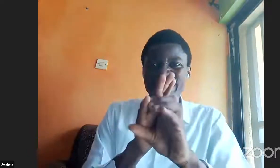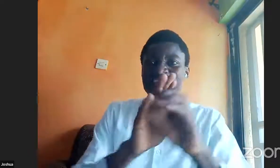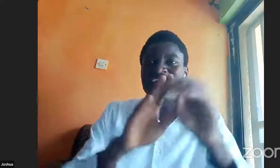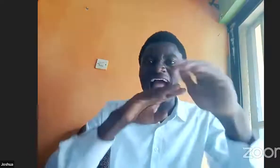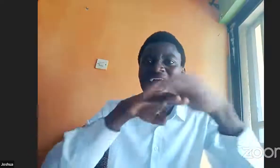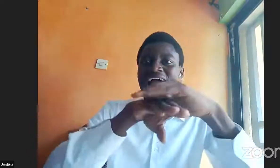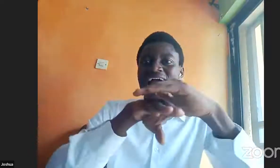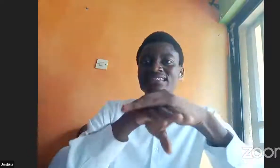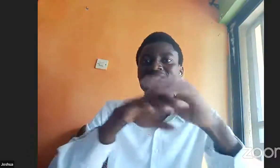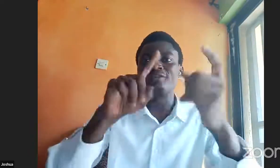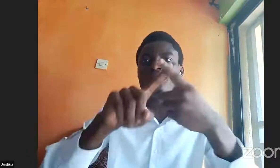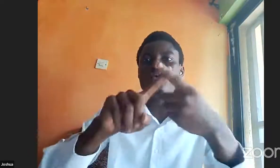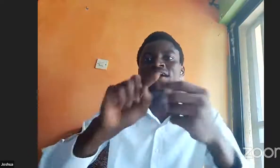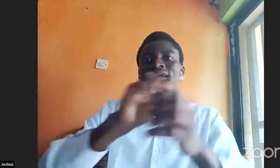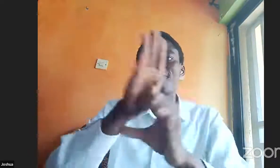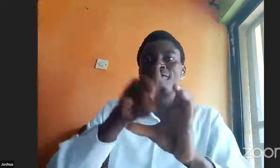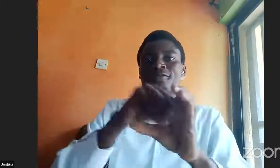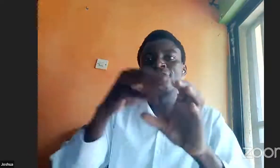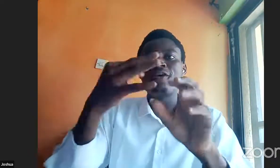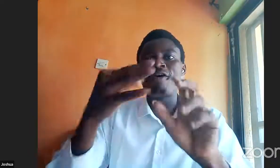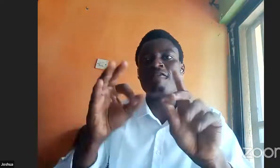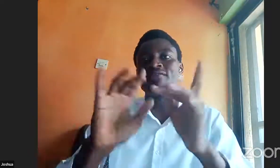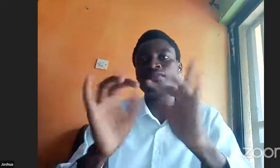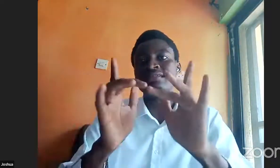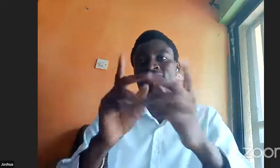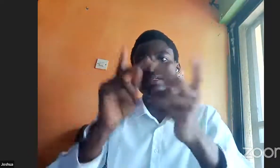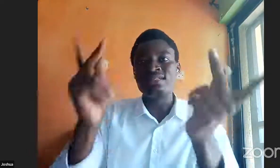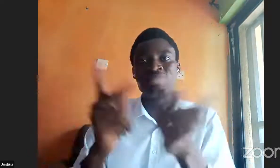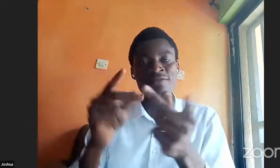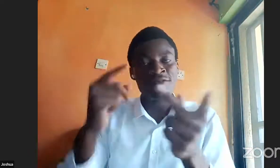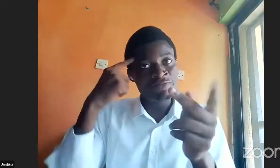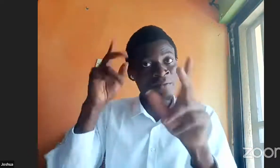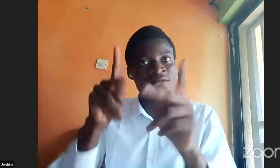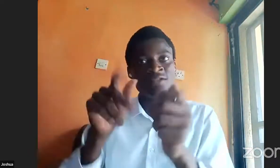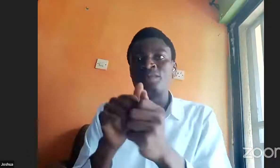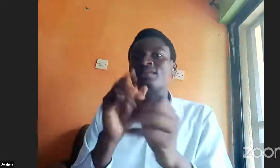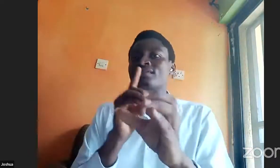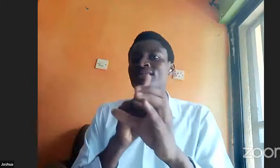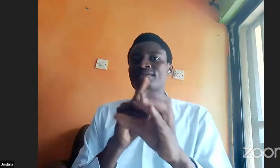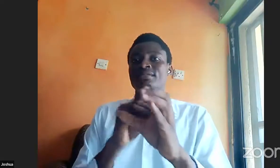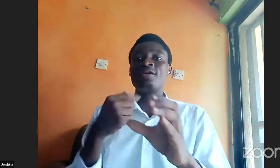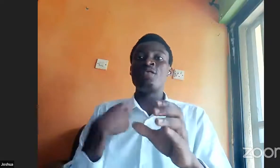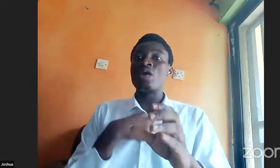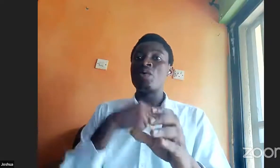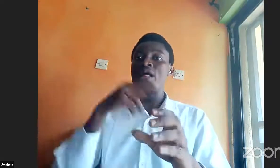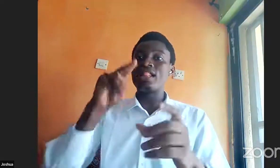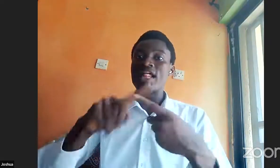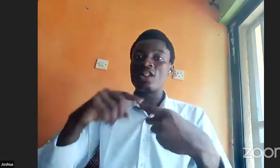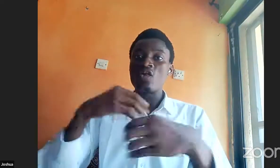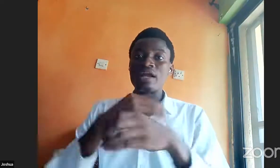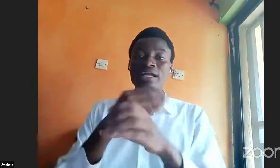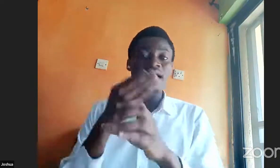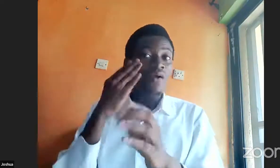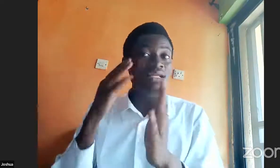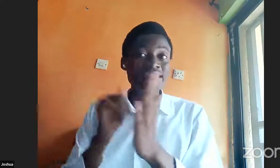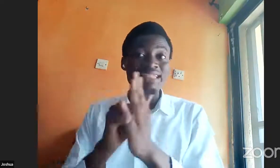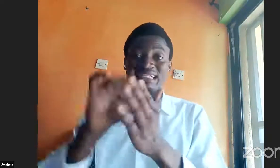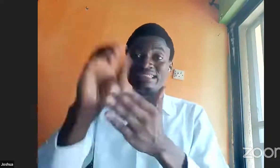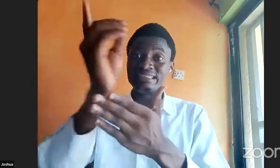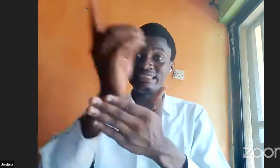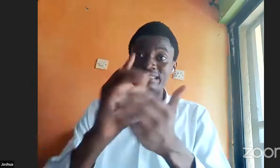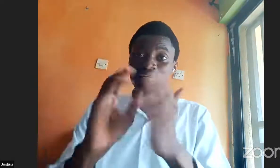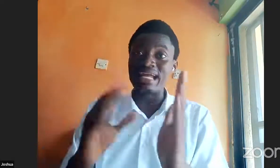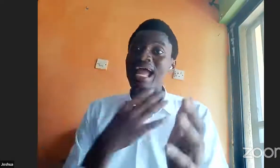then we create that awareness that designers and creators of apps and whatever technology to factor persons with